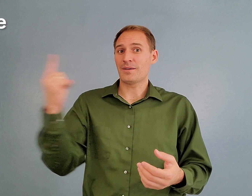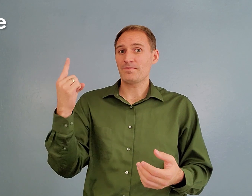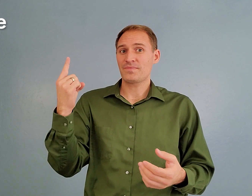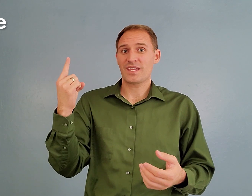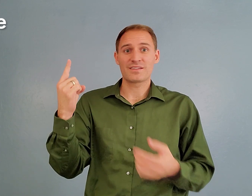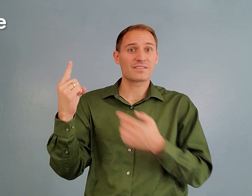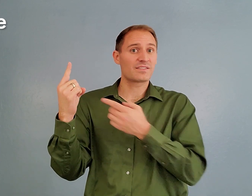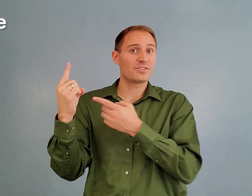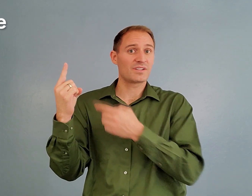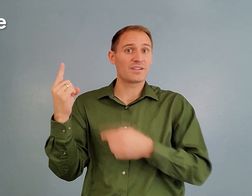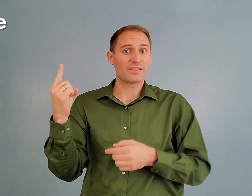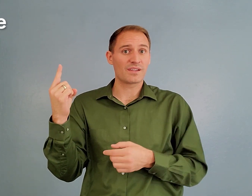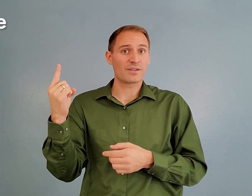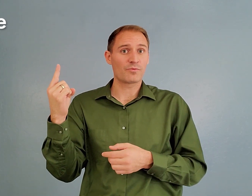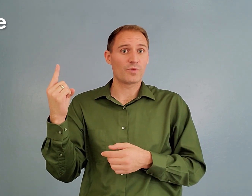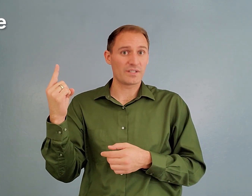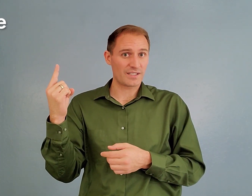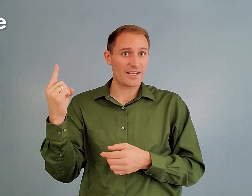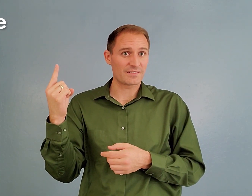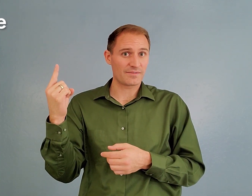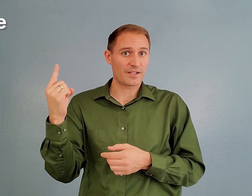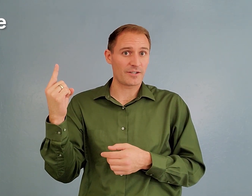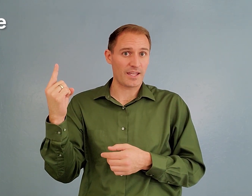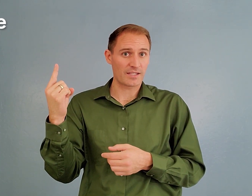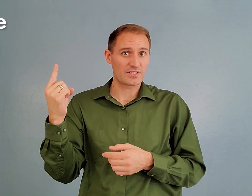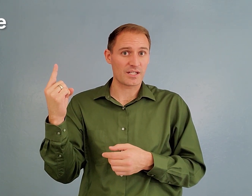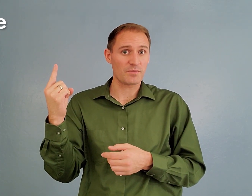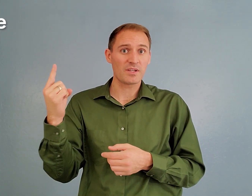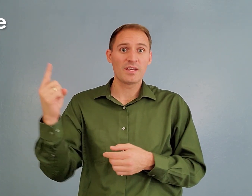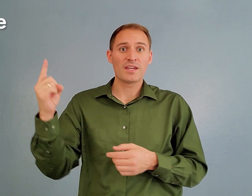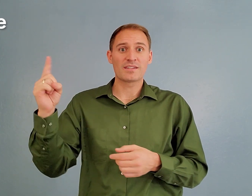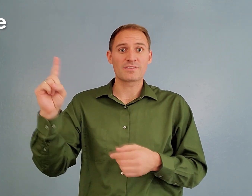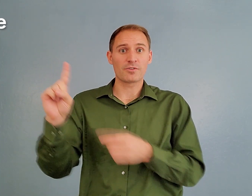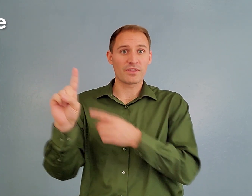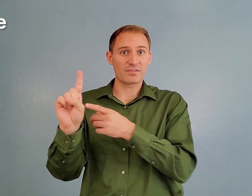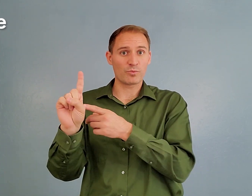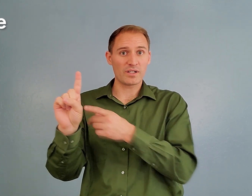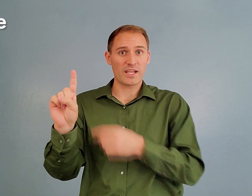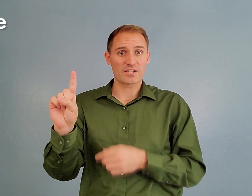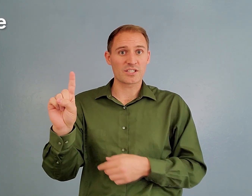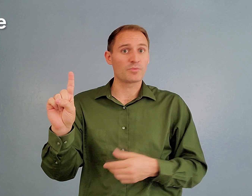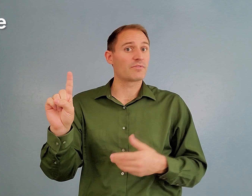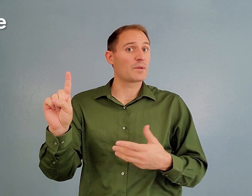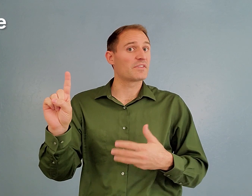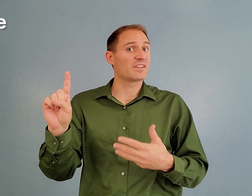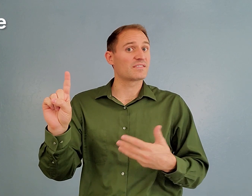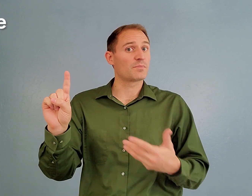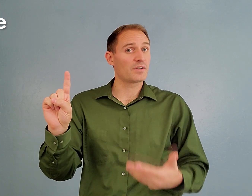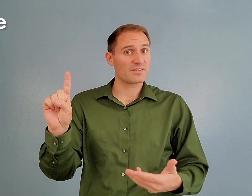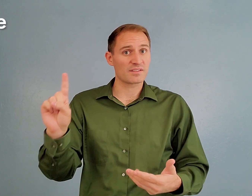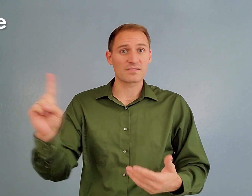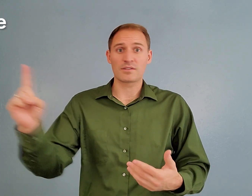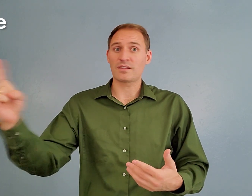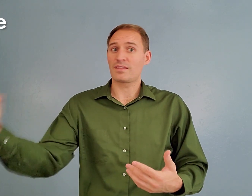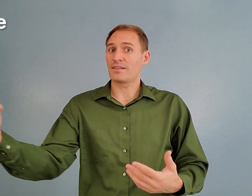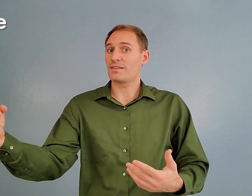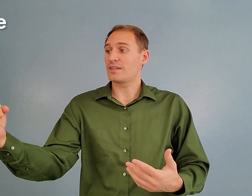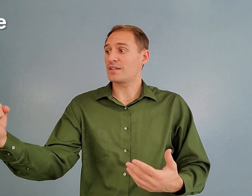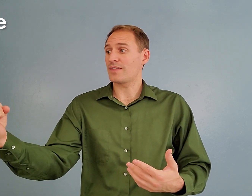come, and this is using the one classifier hand shape. And so this one hand shape represents a person. So you can think of that